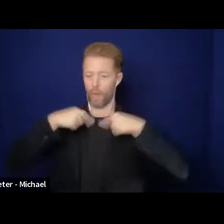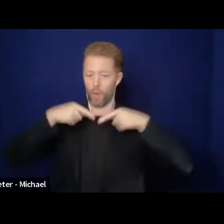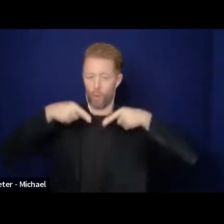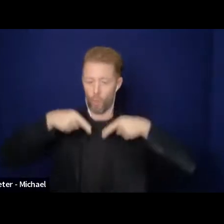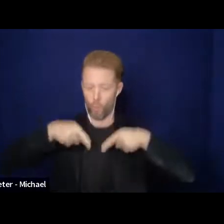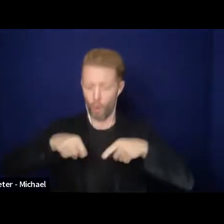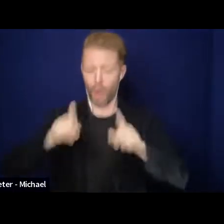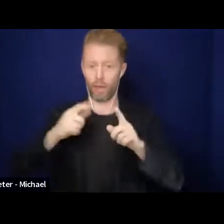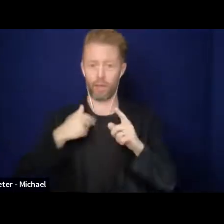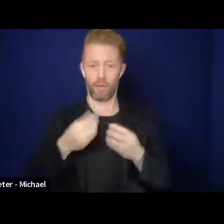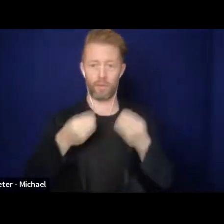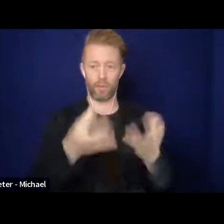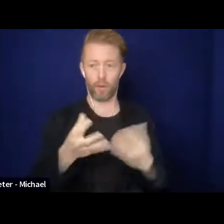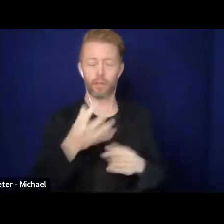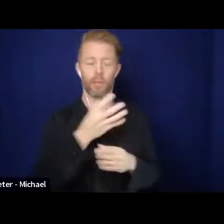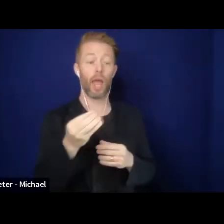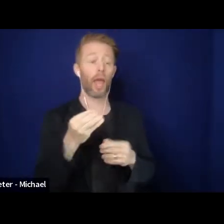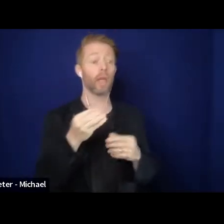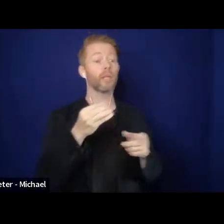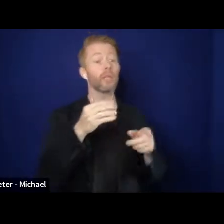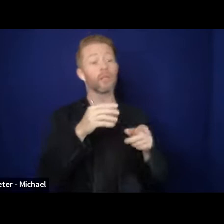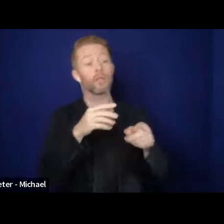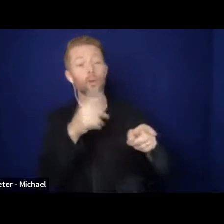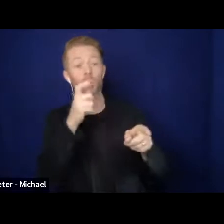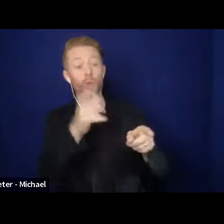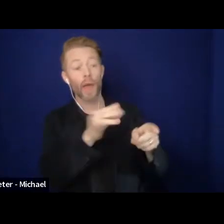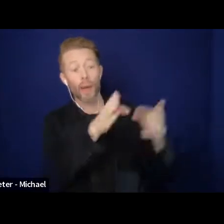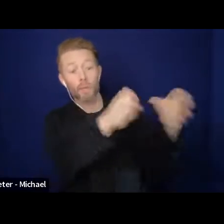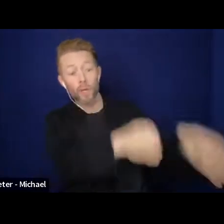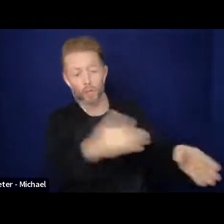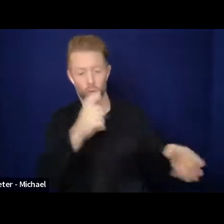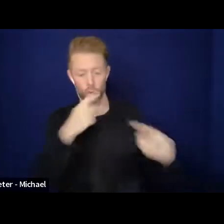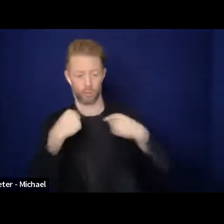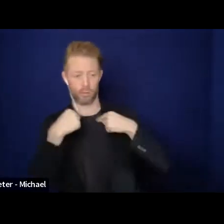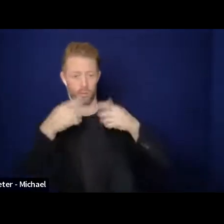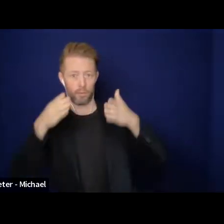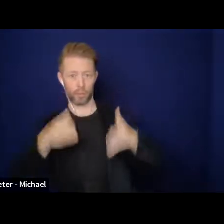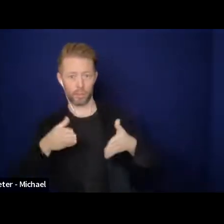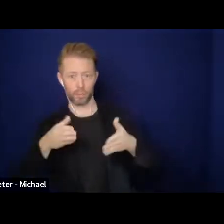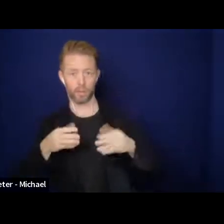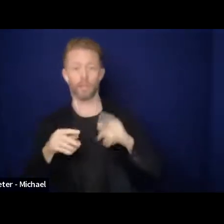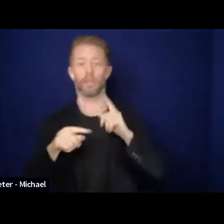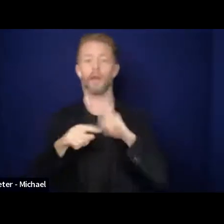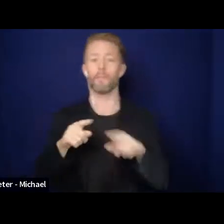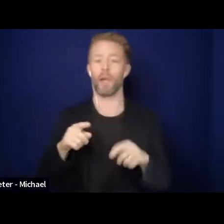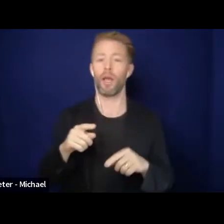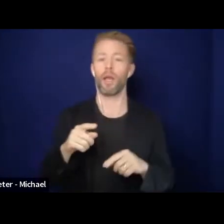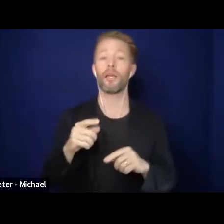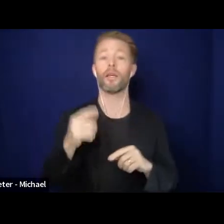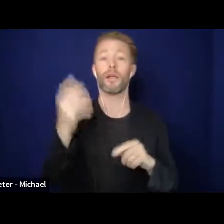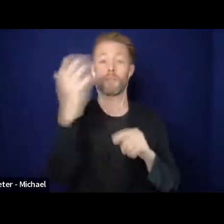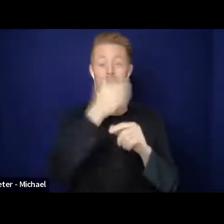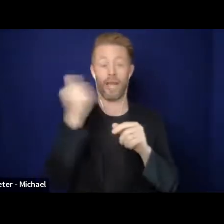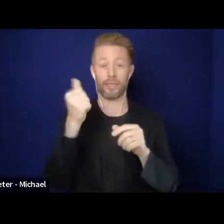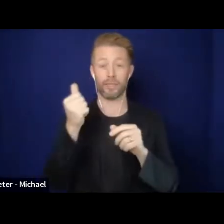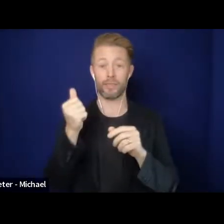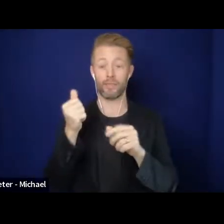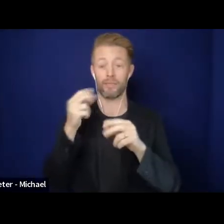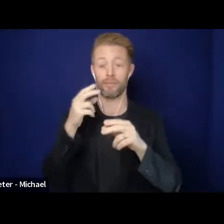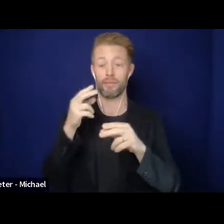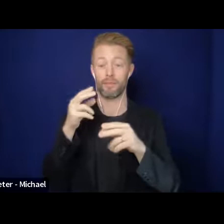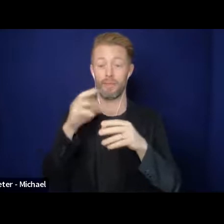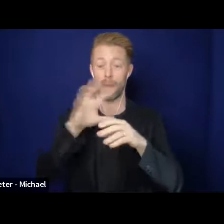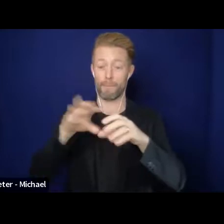they are, as well as who the person receiving the services is. But because it's embedded in the name, the system does not accept,